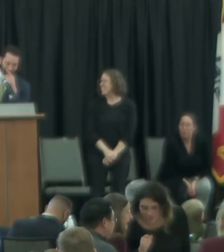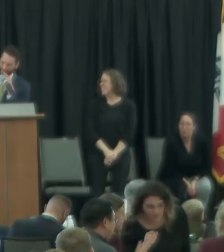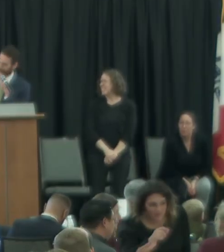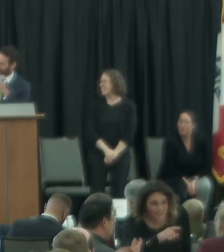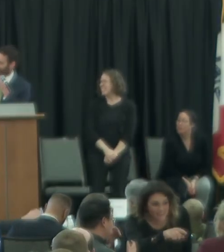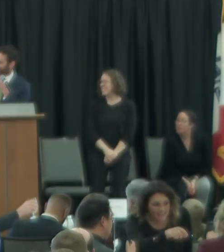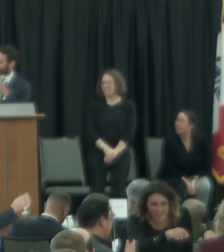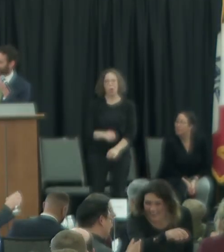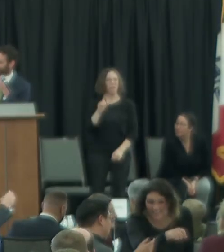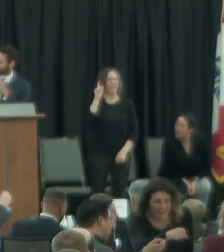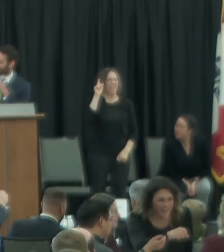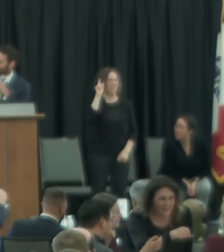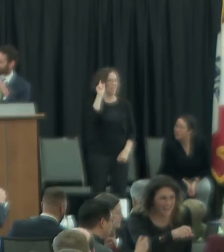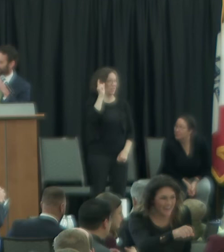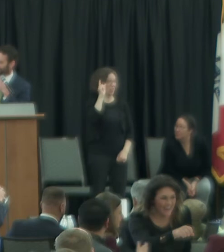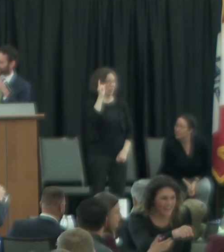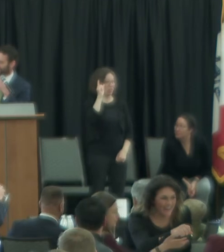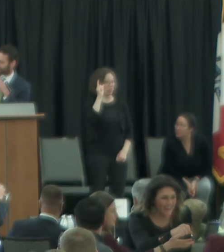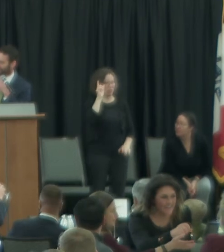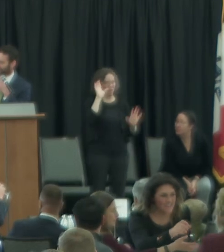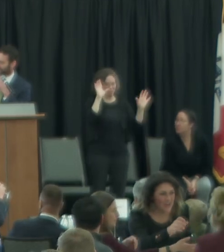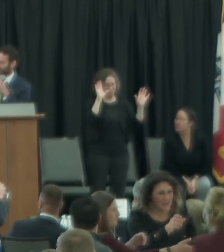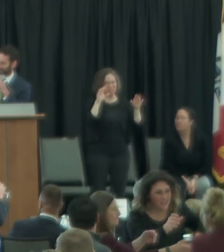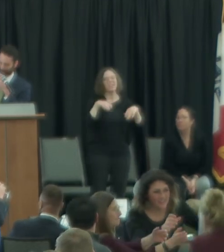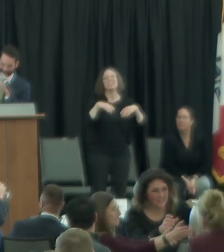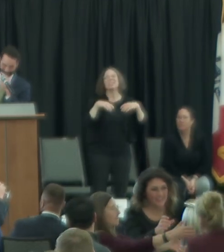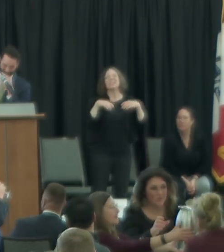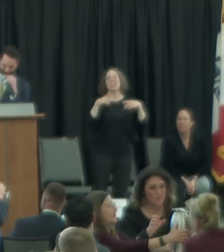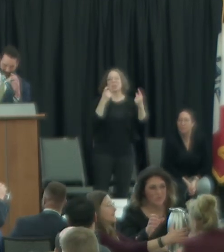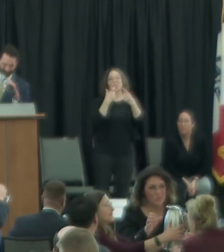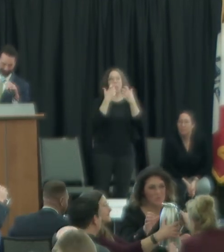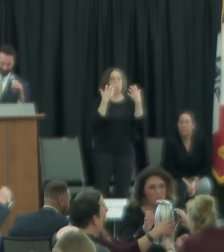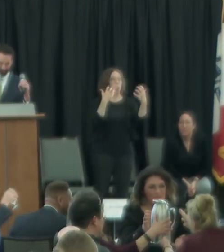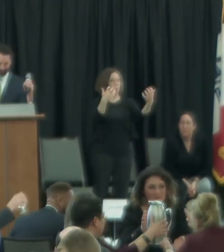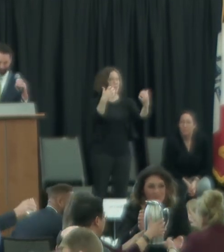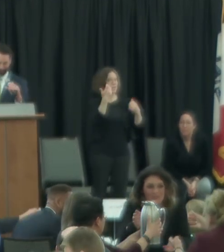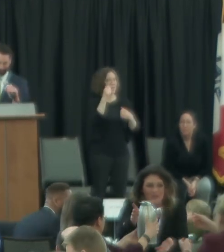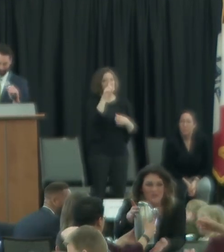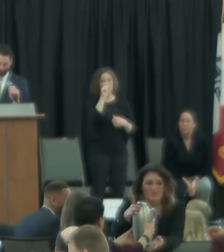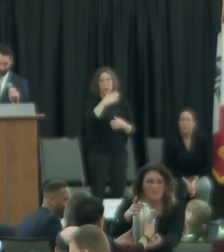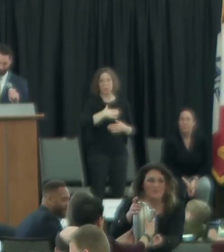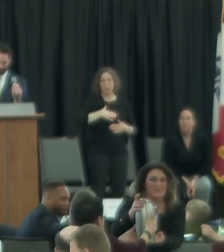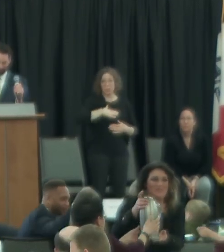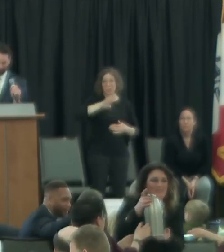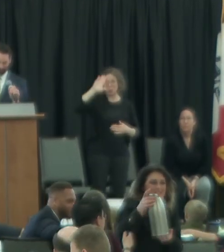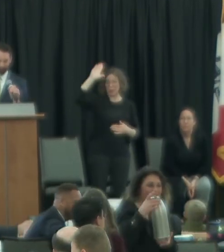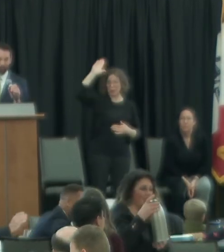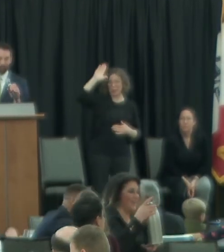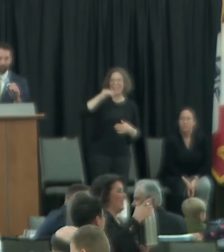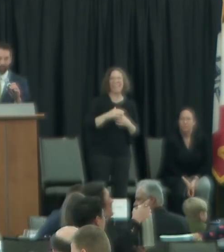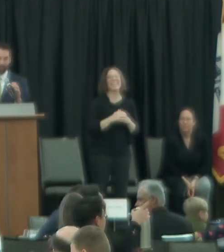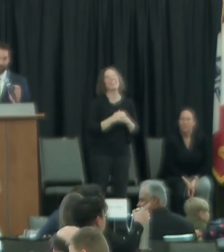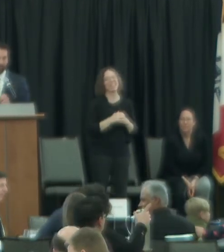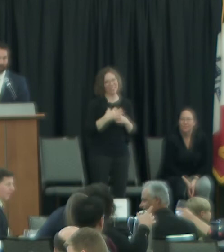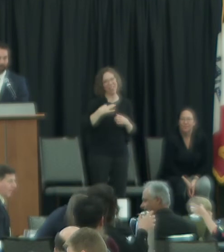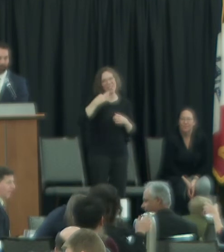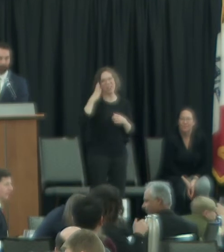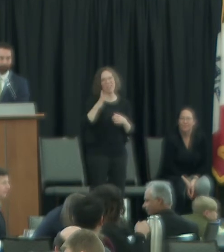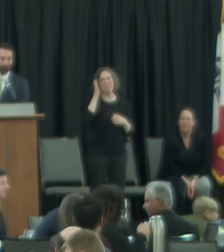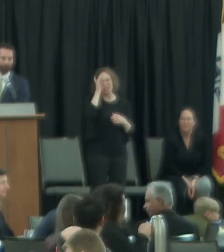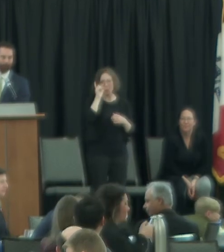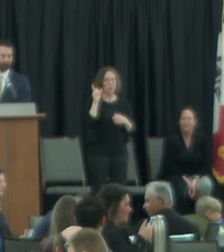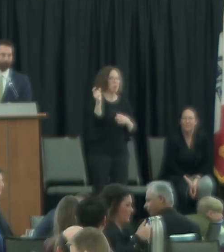Okay, well, first of all, let's get the softballs from the audience. Anyone with a question, please raise your hand, and we'll have volunteers pick up